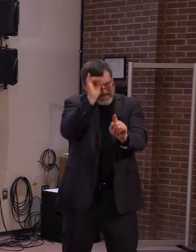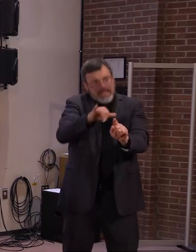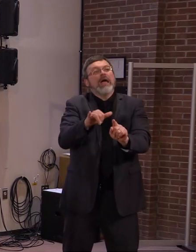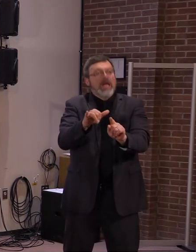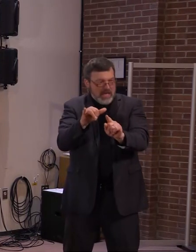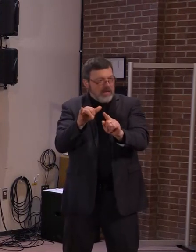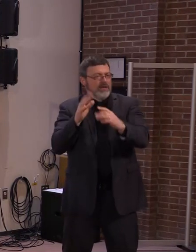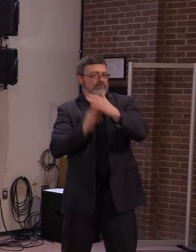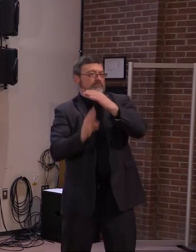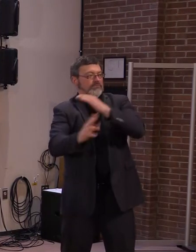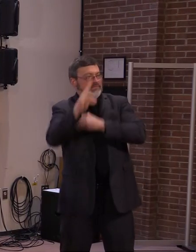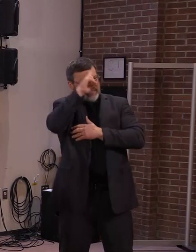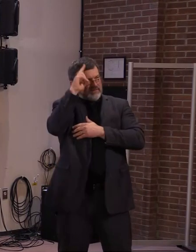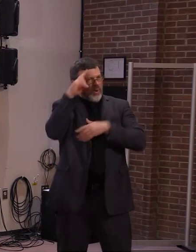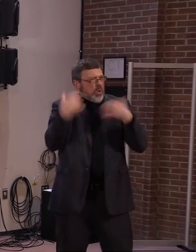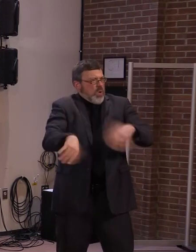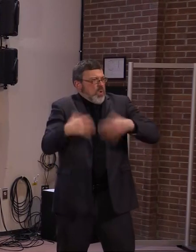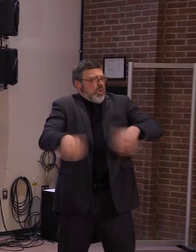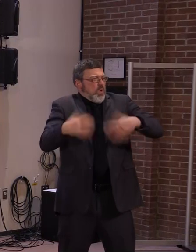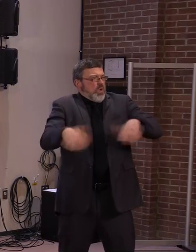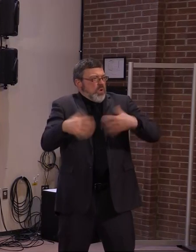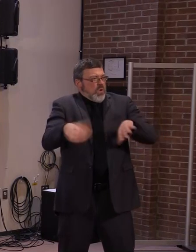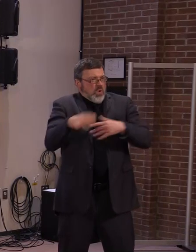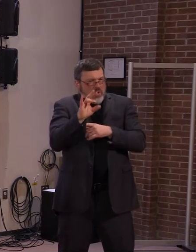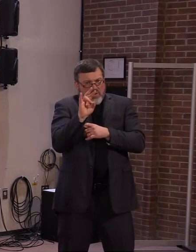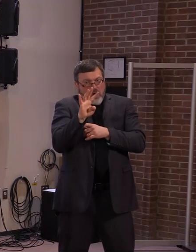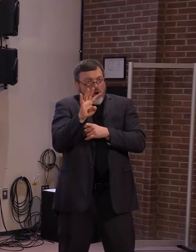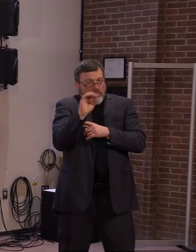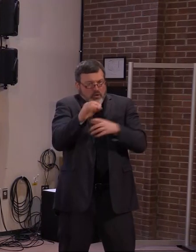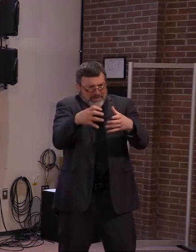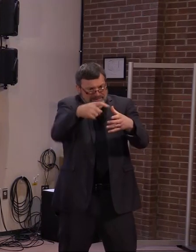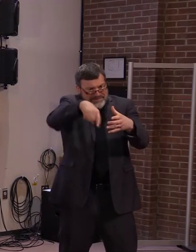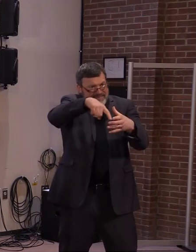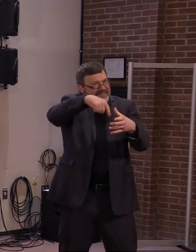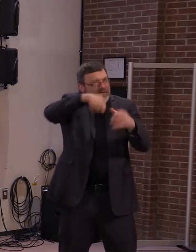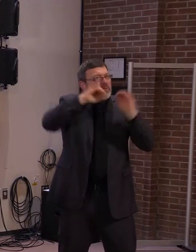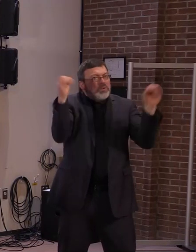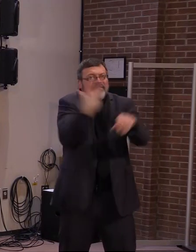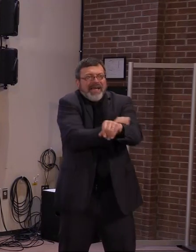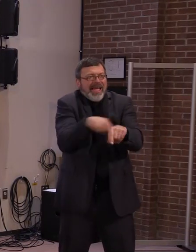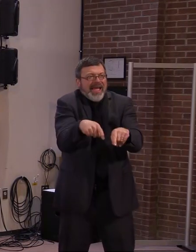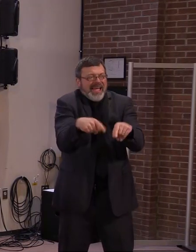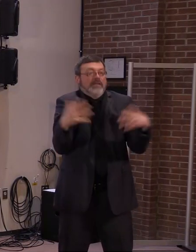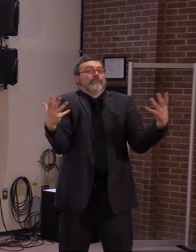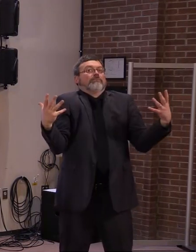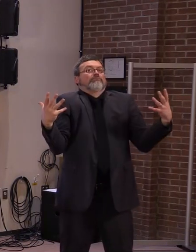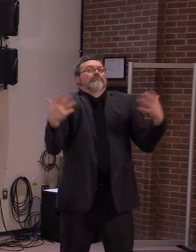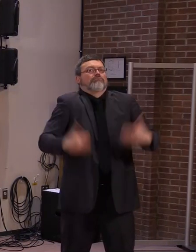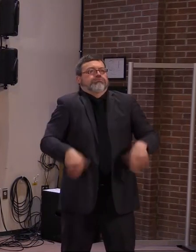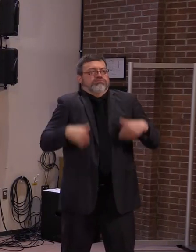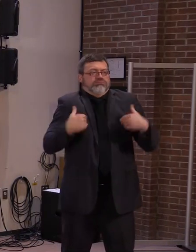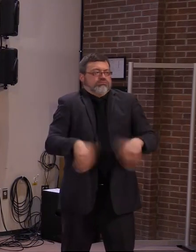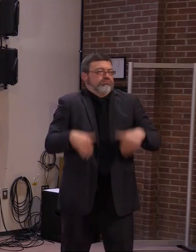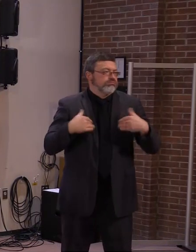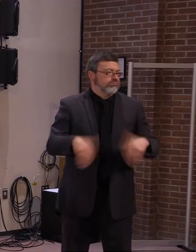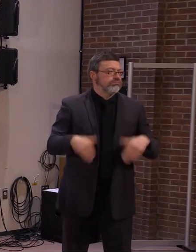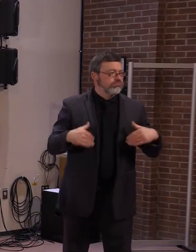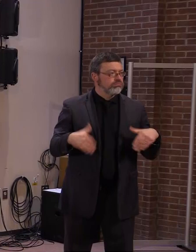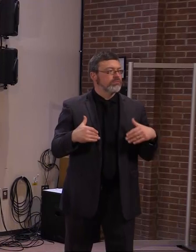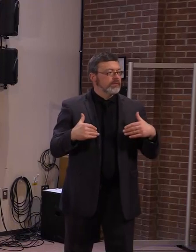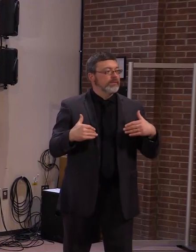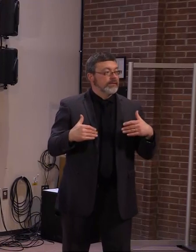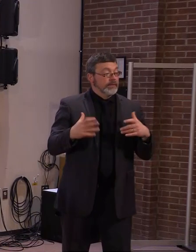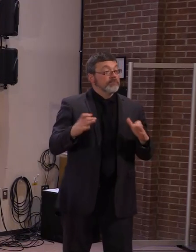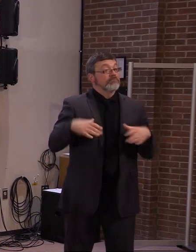little bit over last week. And on the ICU side, a very similar story. You can see the 24% increase in the 7-day average